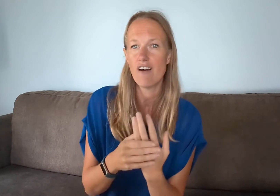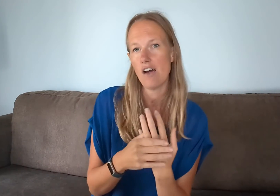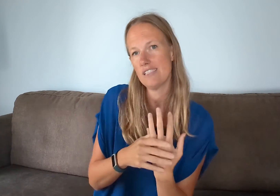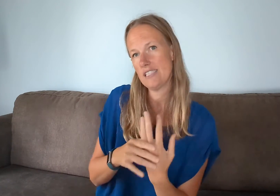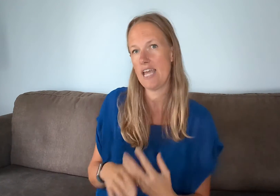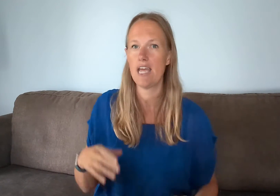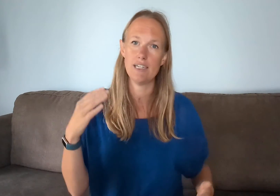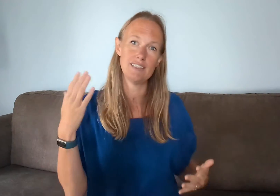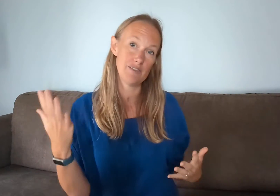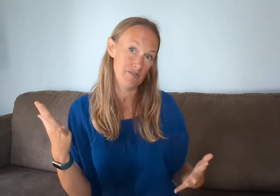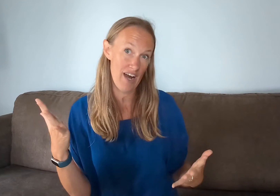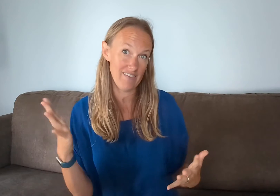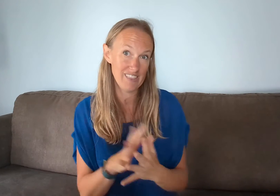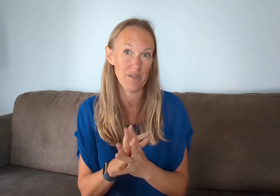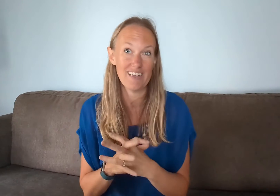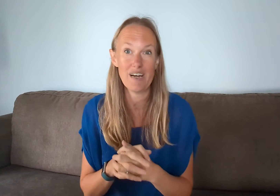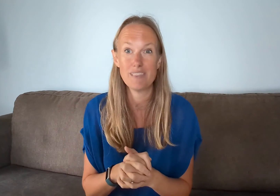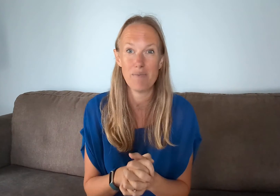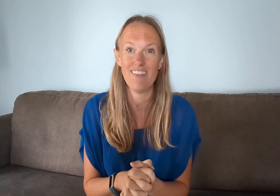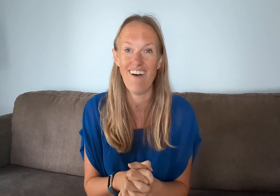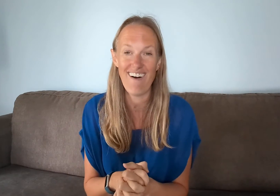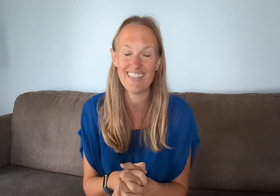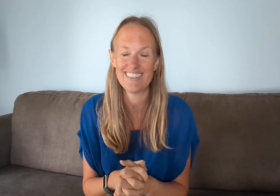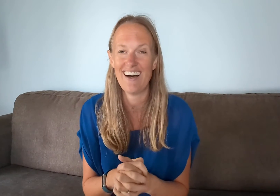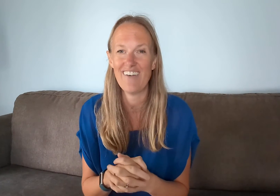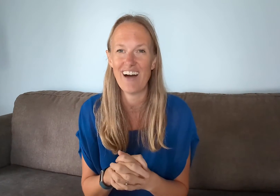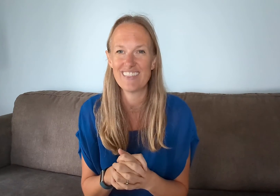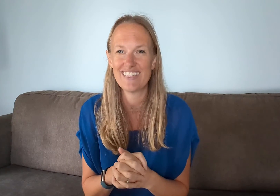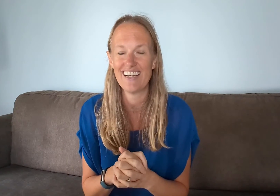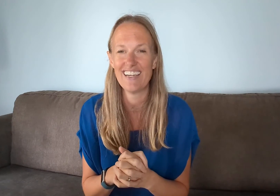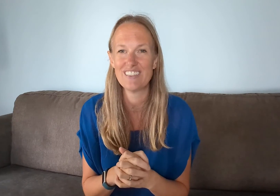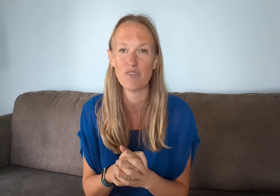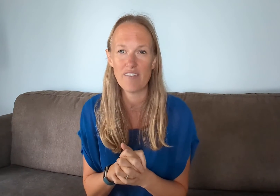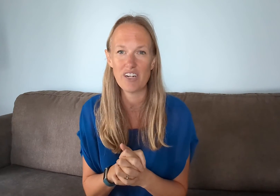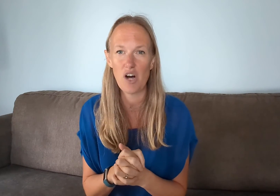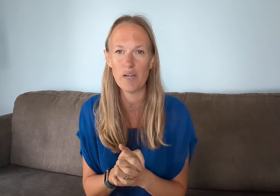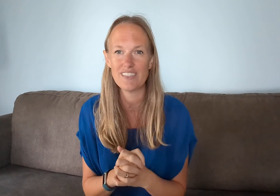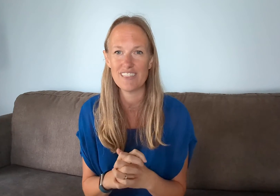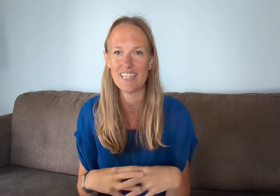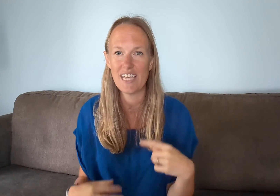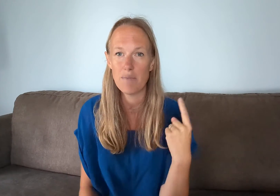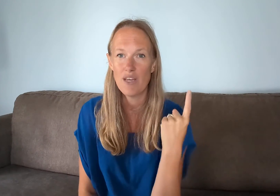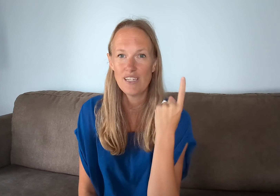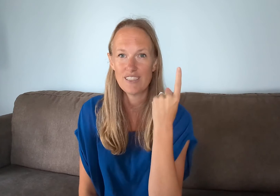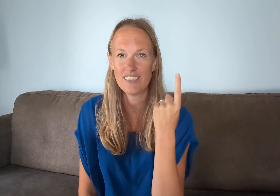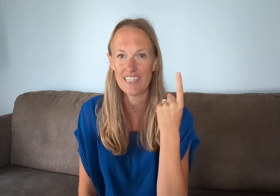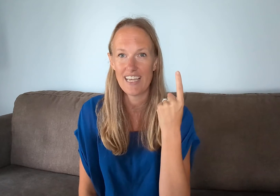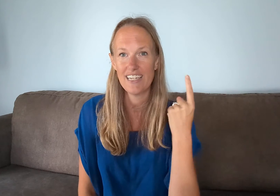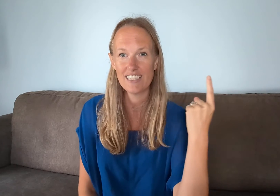I'll stand. Forever is one that comes up a lot while we're signing. So forever and always are the same. So you take that index